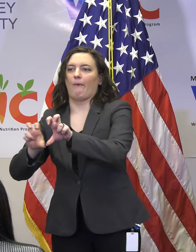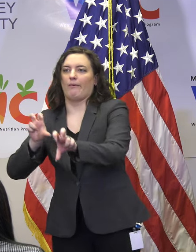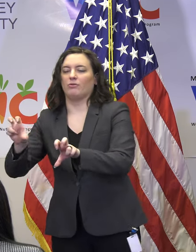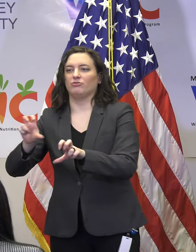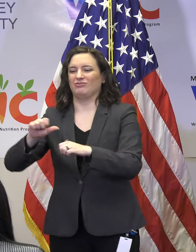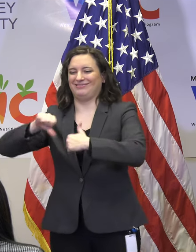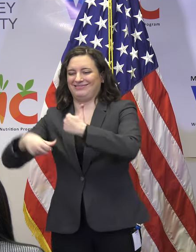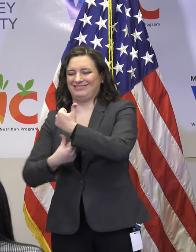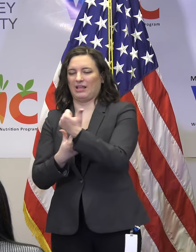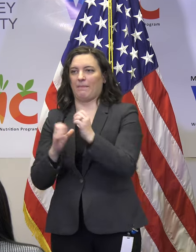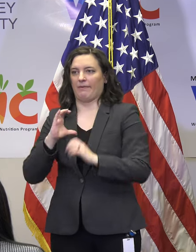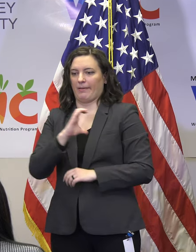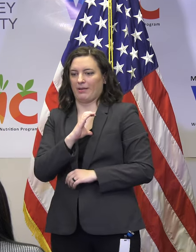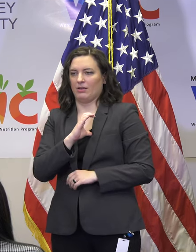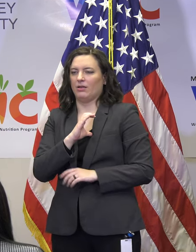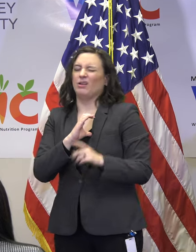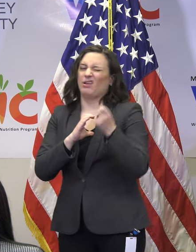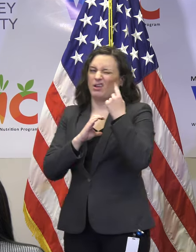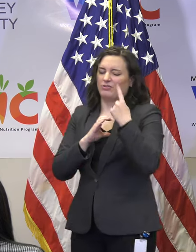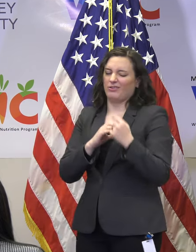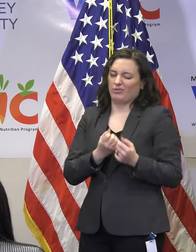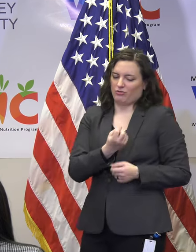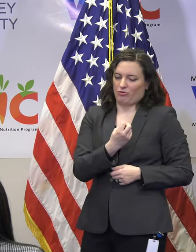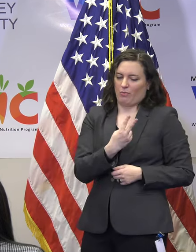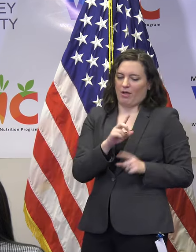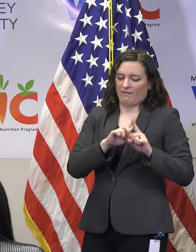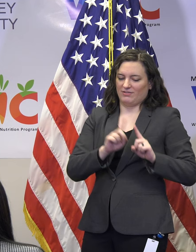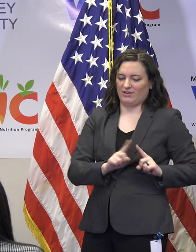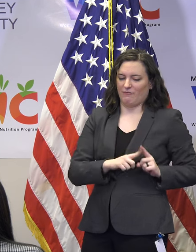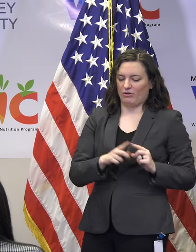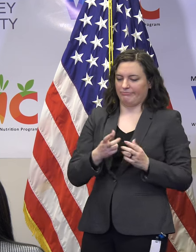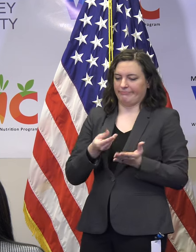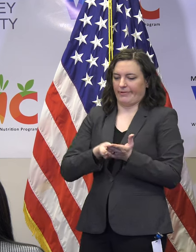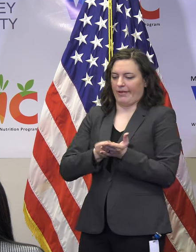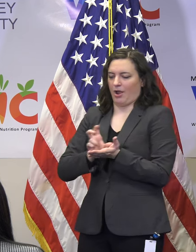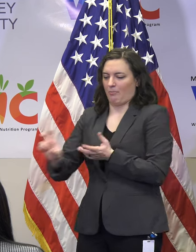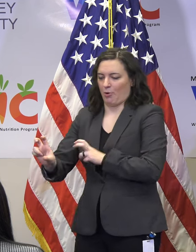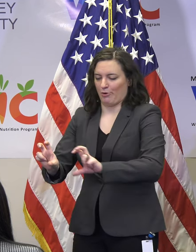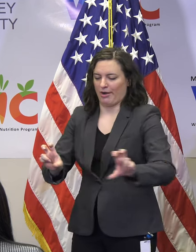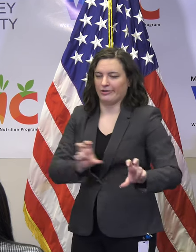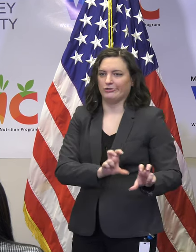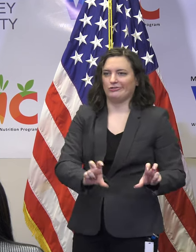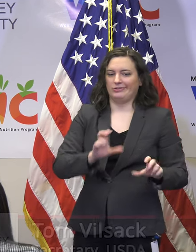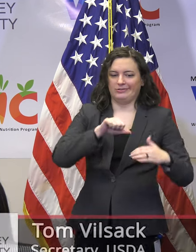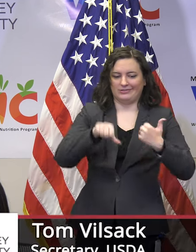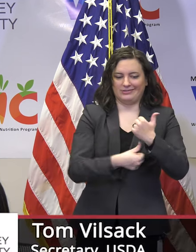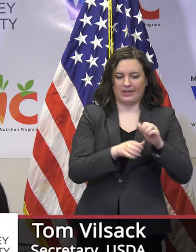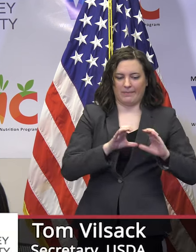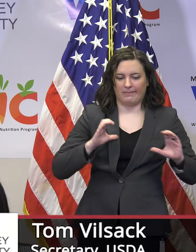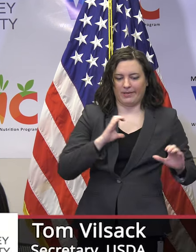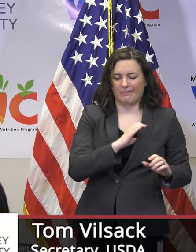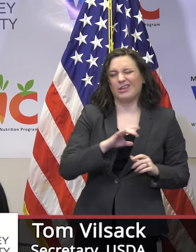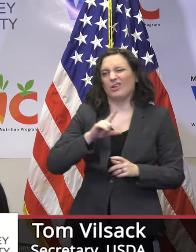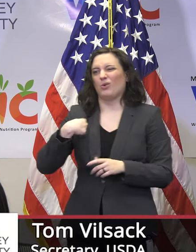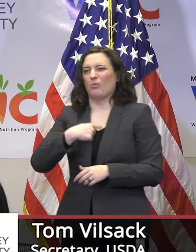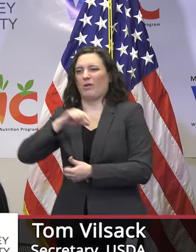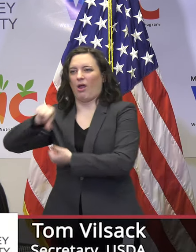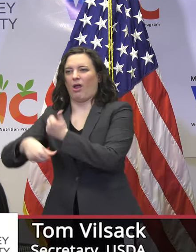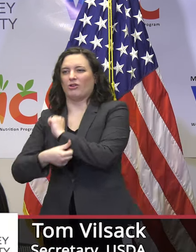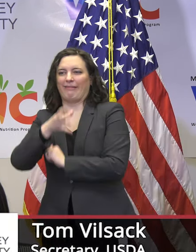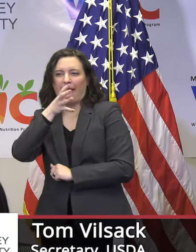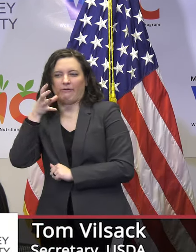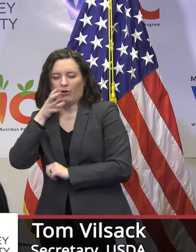is there are 12 different appropriations subcommittees. We're in the Ag Appropriations Subcommittee. The budget that subcommittee